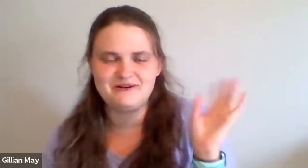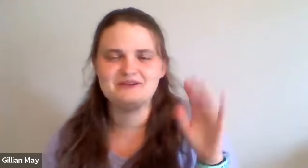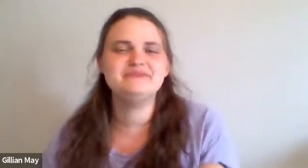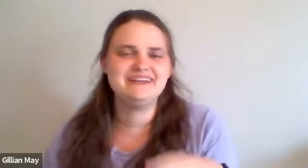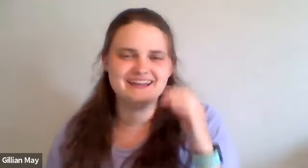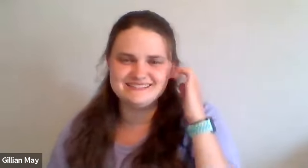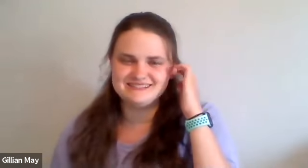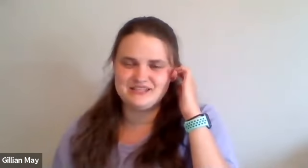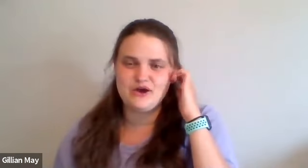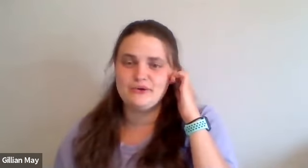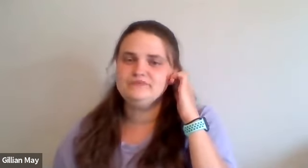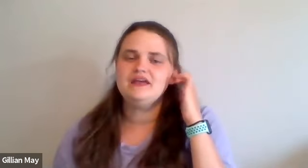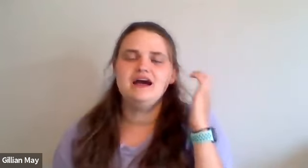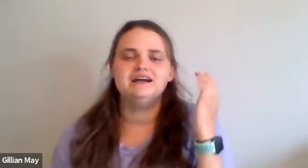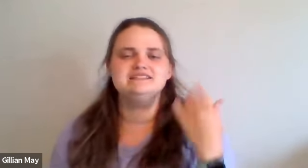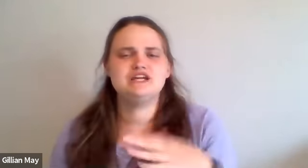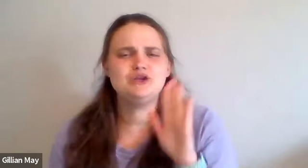wrong? But yes. So I said